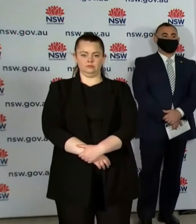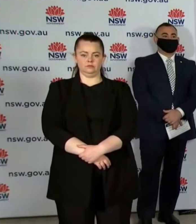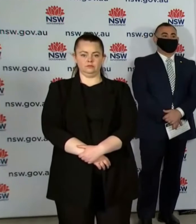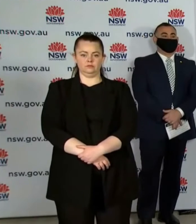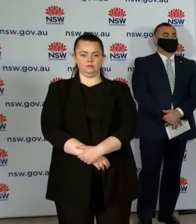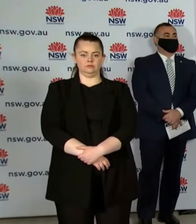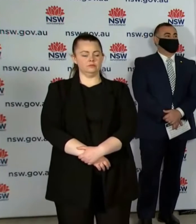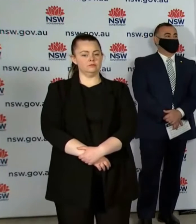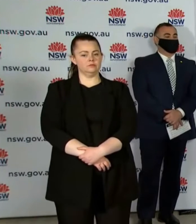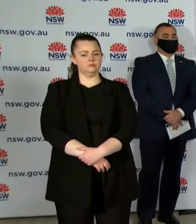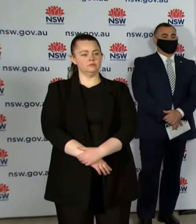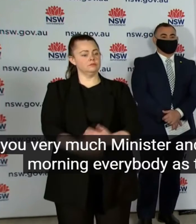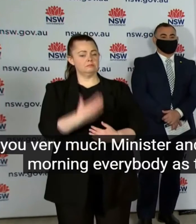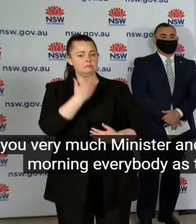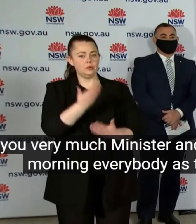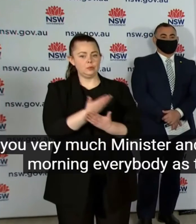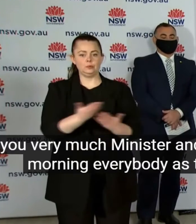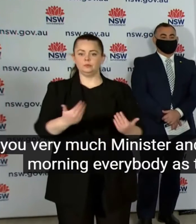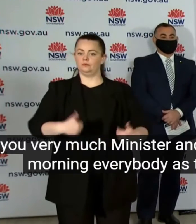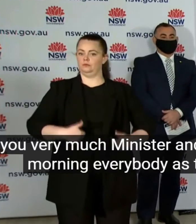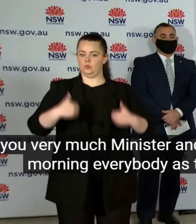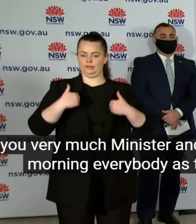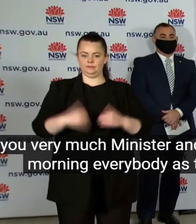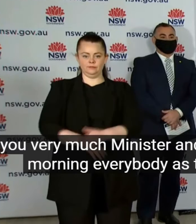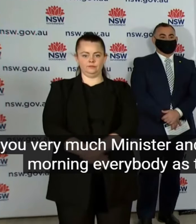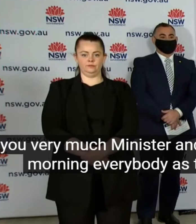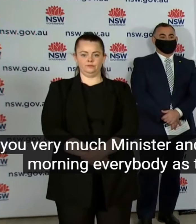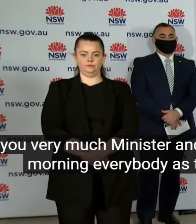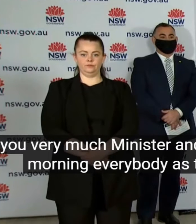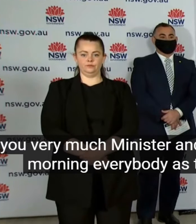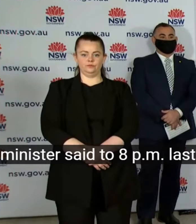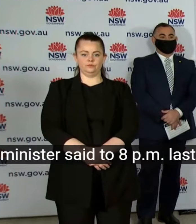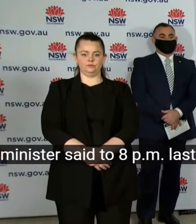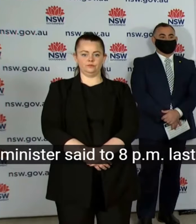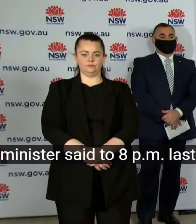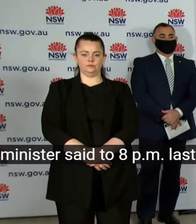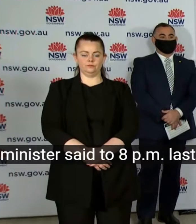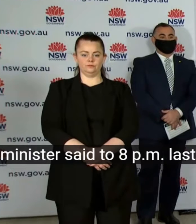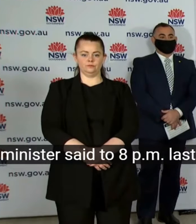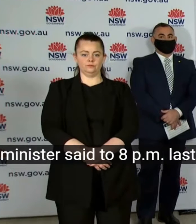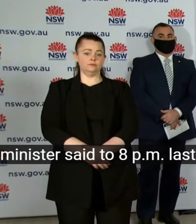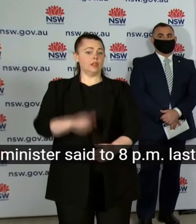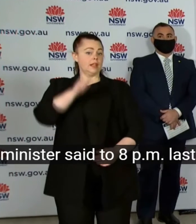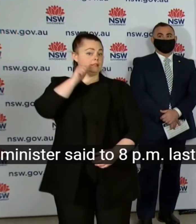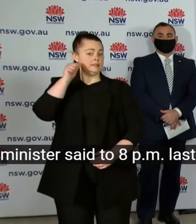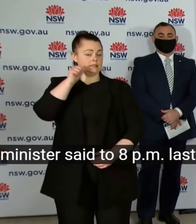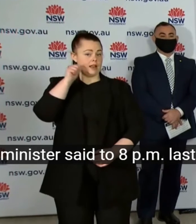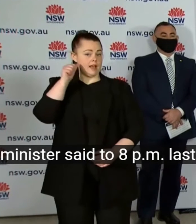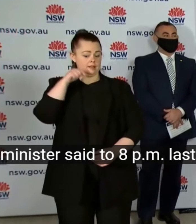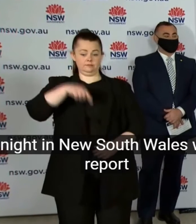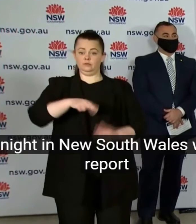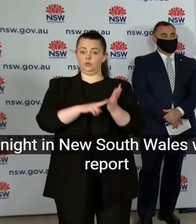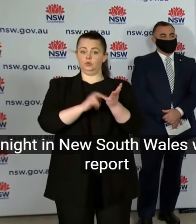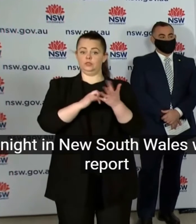Thank you very much, Minister, and good morning, everybody. As the Minister said, to 8 p.m. last night in New